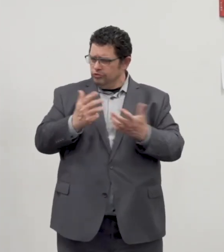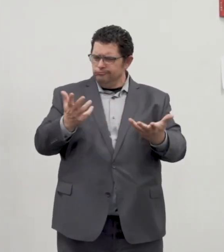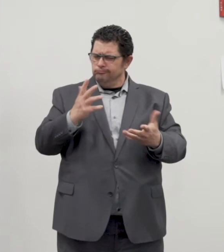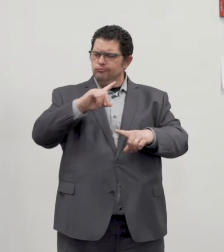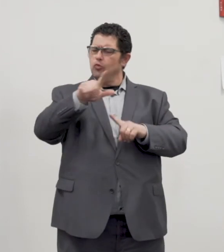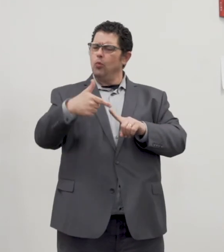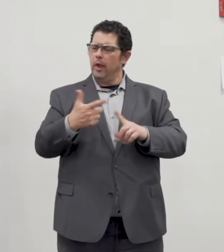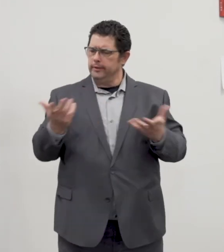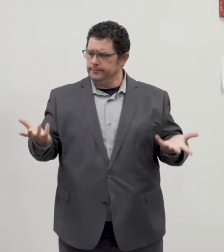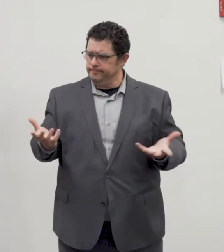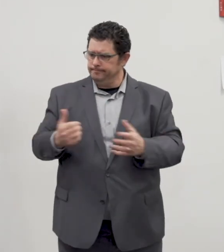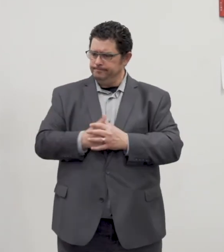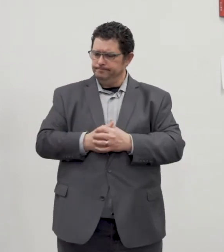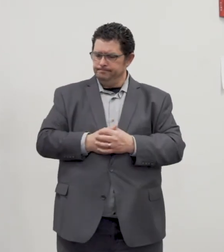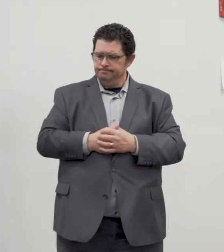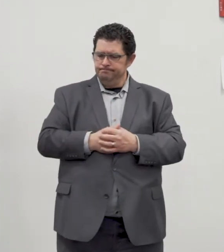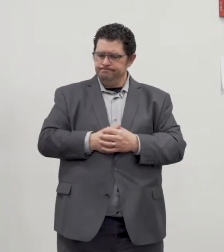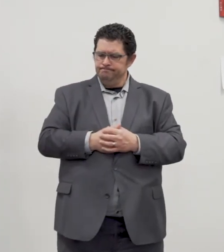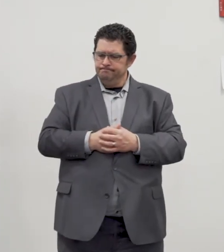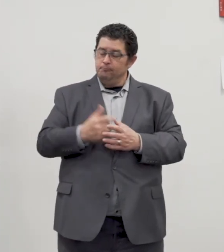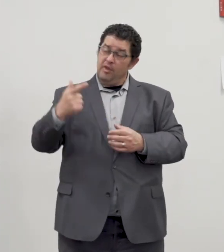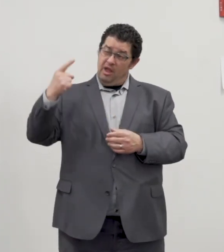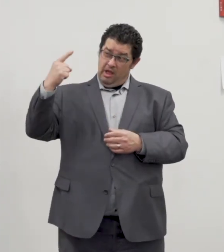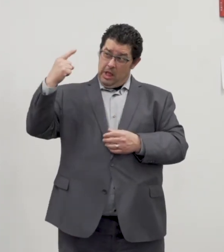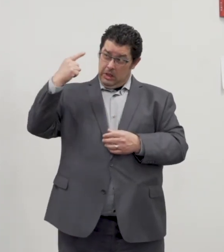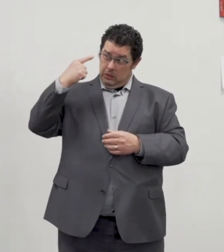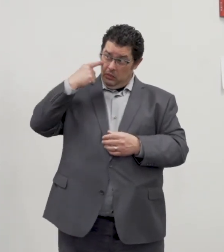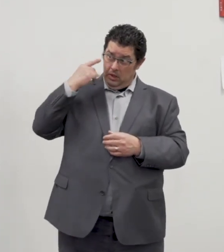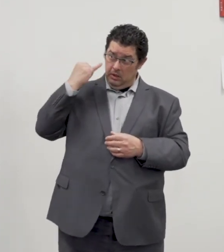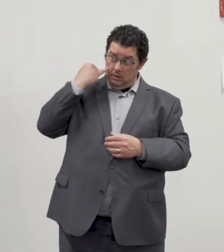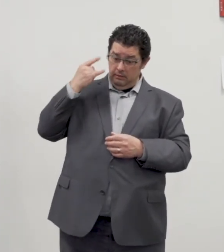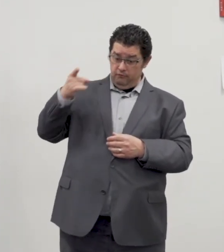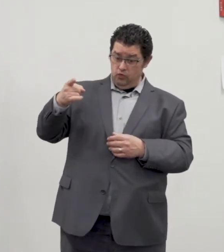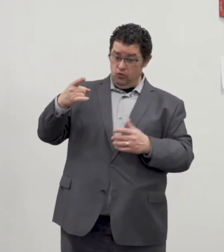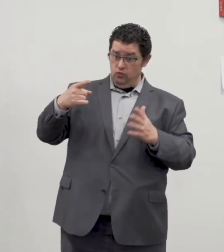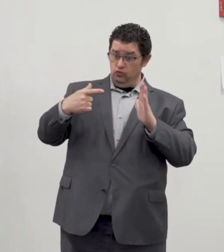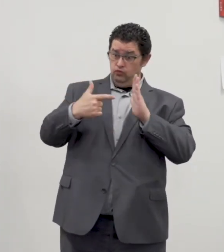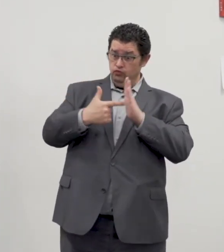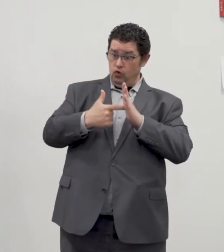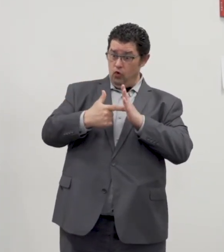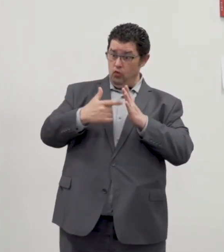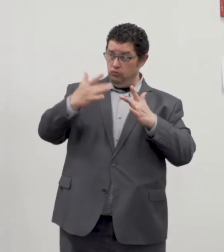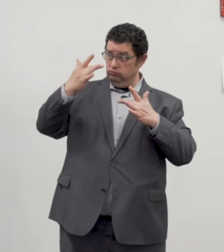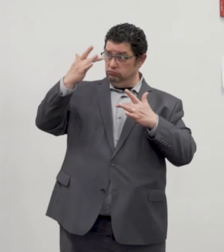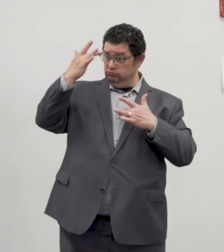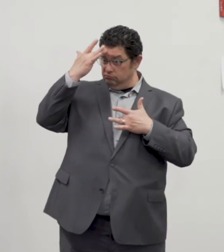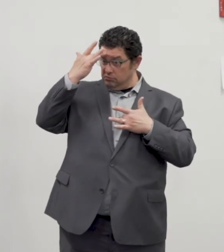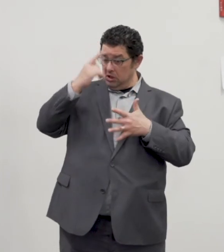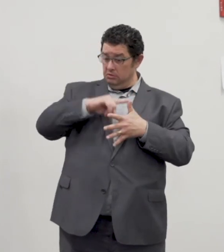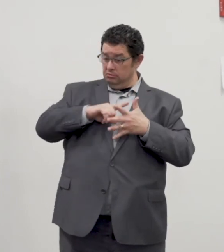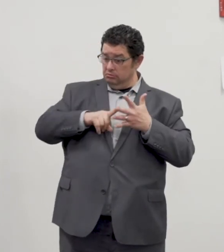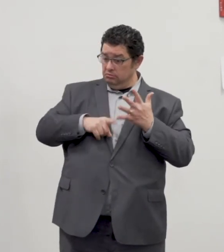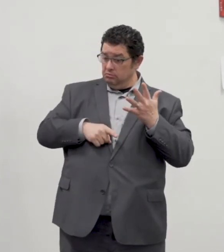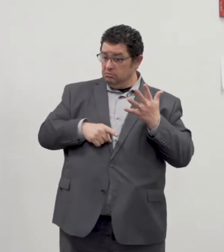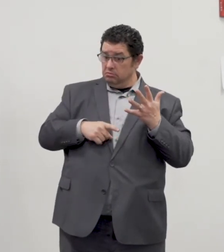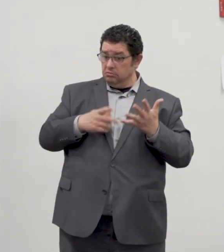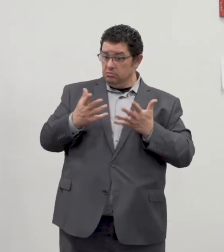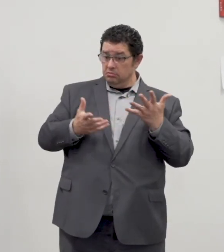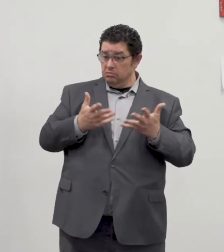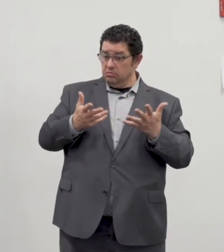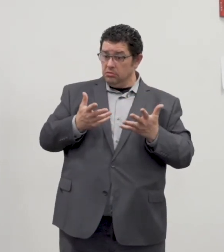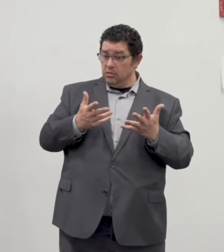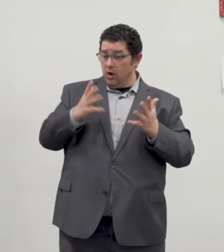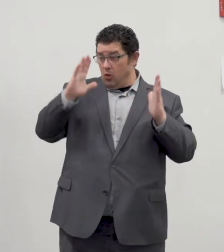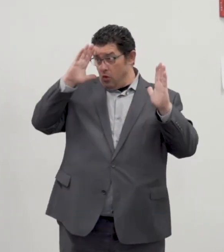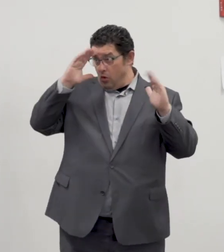I think that if you were symptomatic, you could get, we should be a few days away from being able to get a test